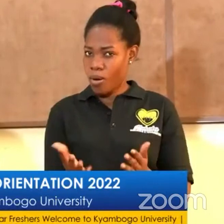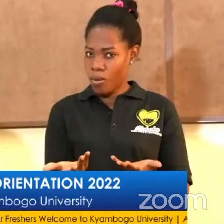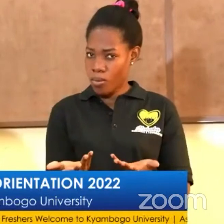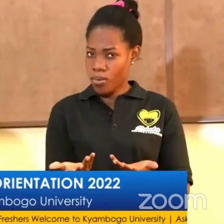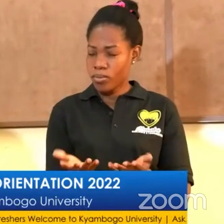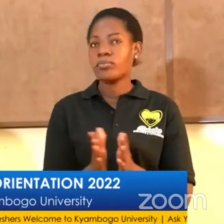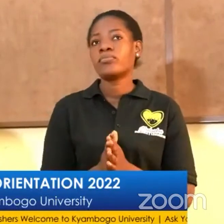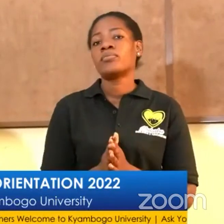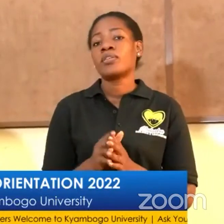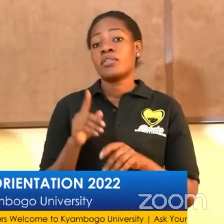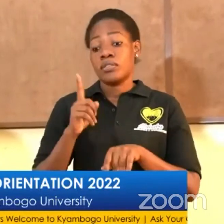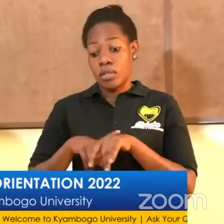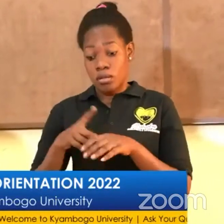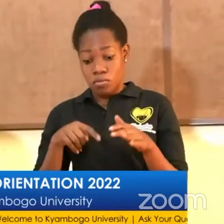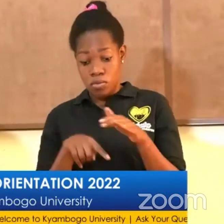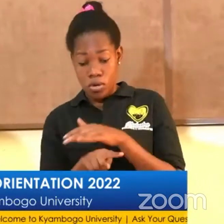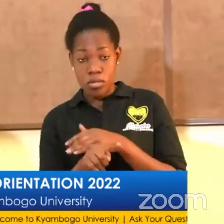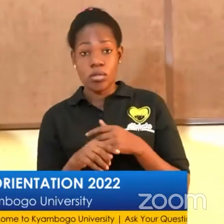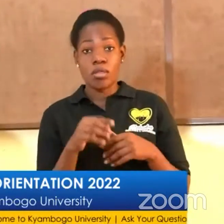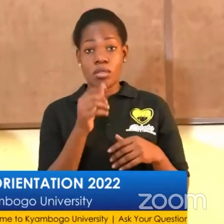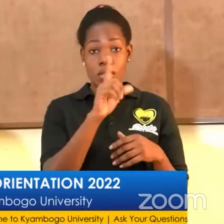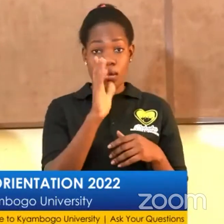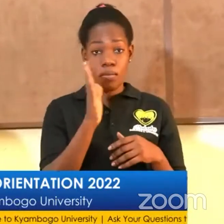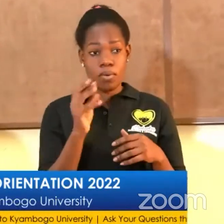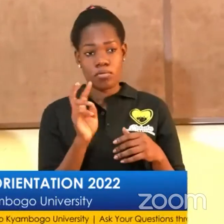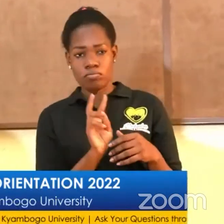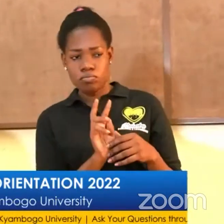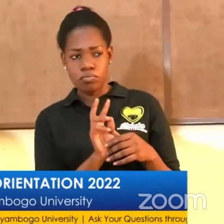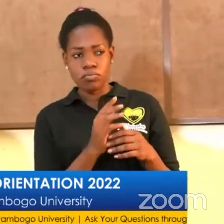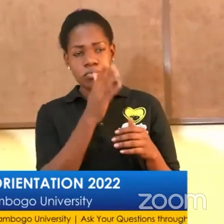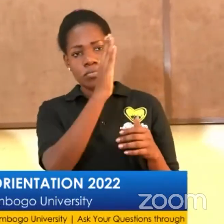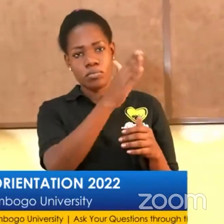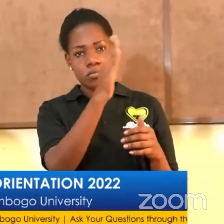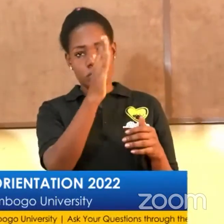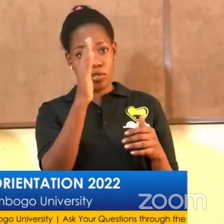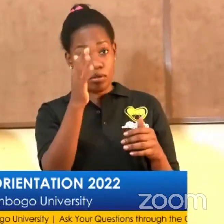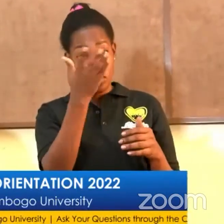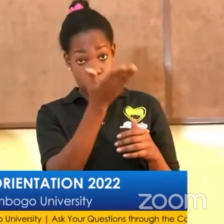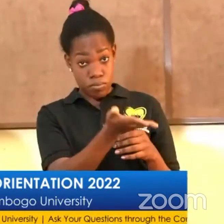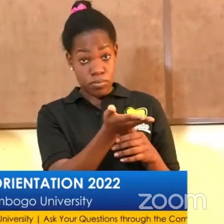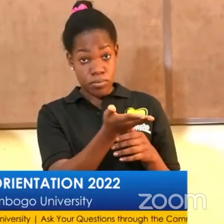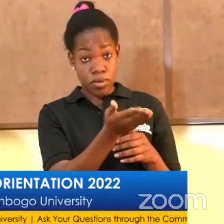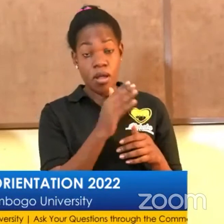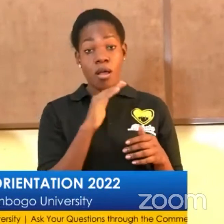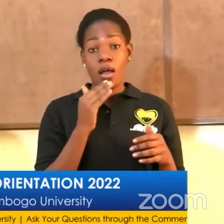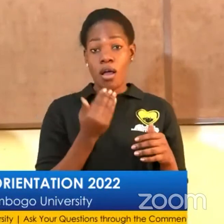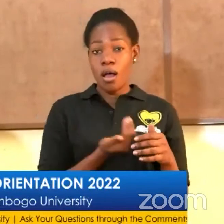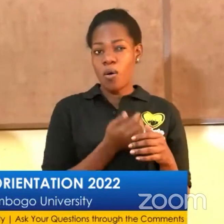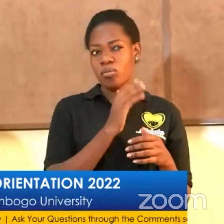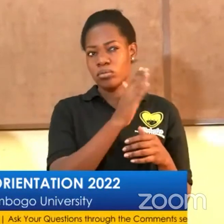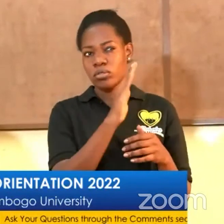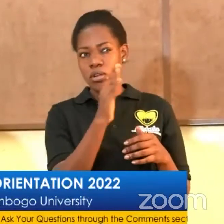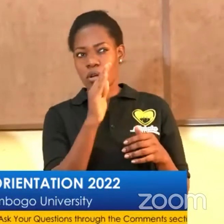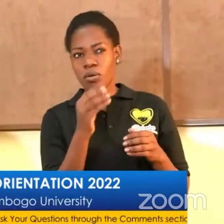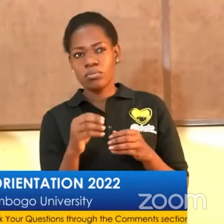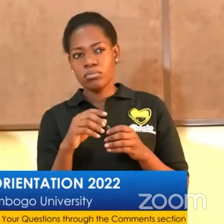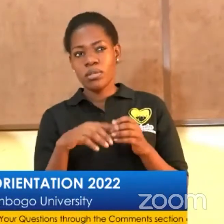go to the library, you will find there shelves. Our shelves are